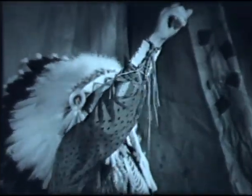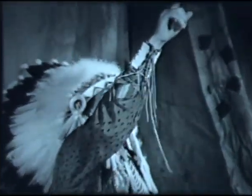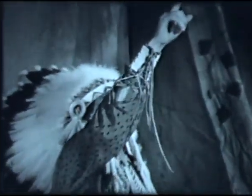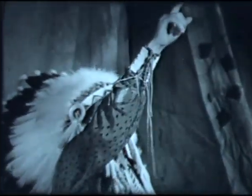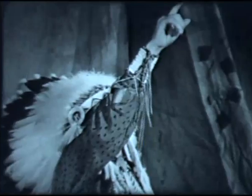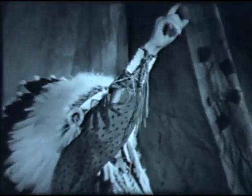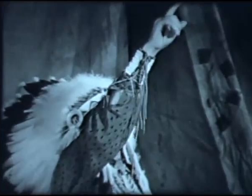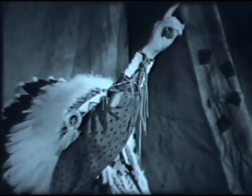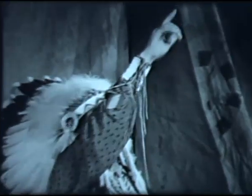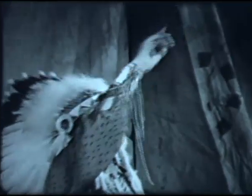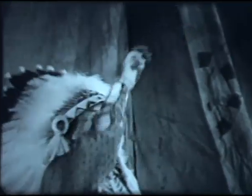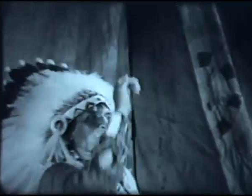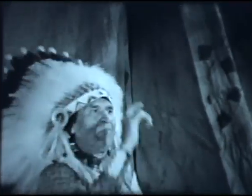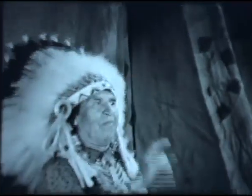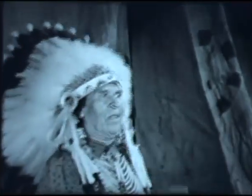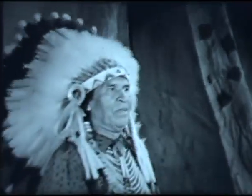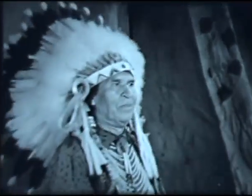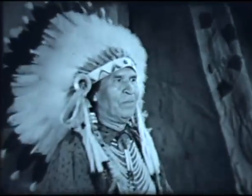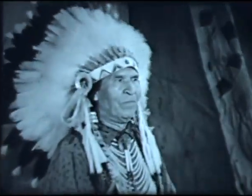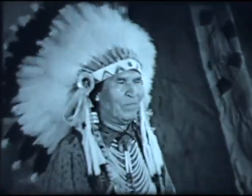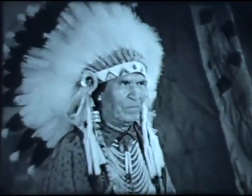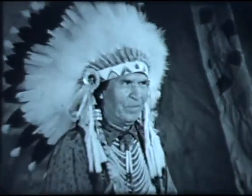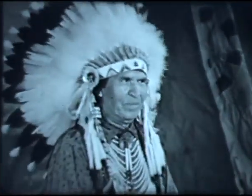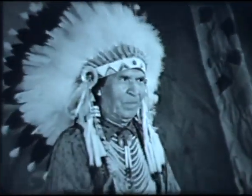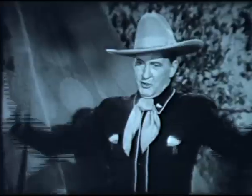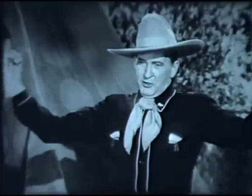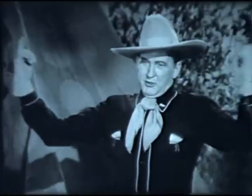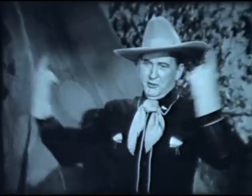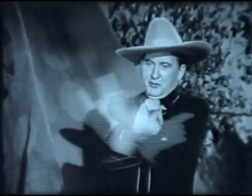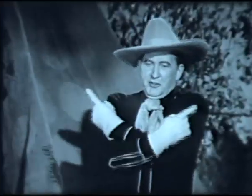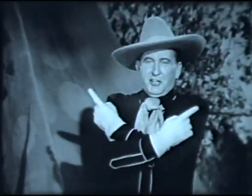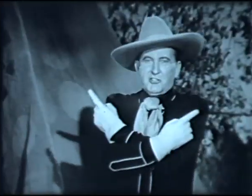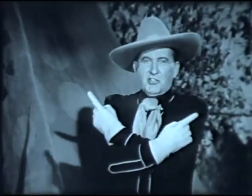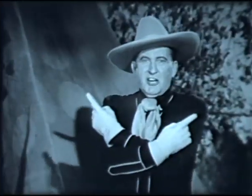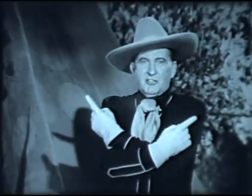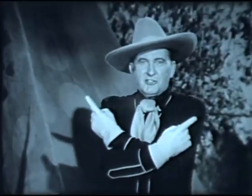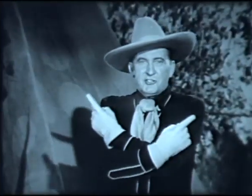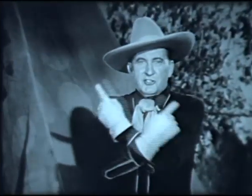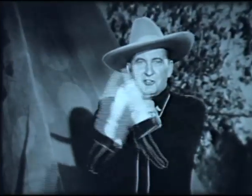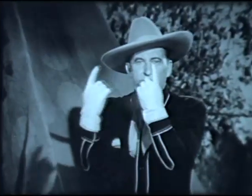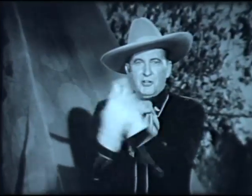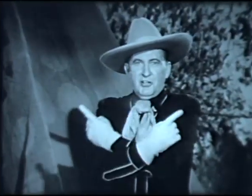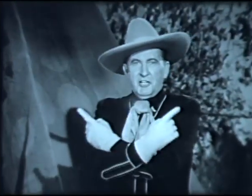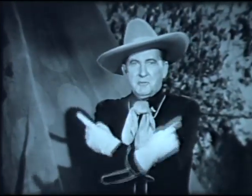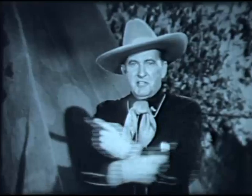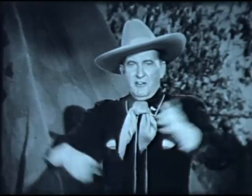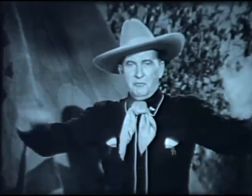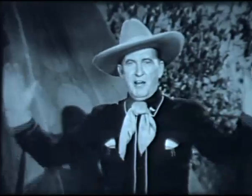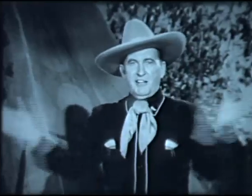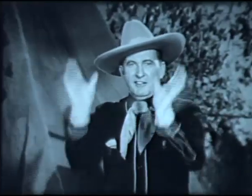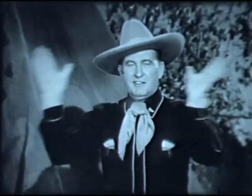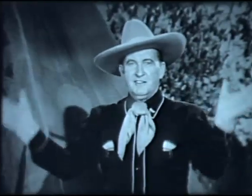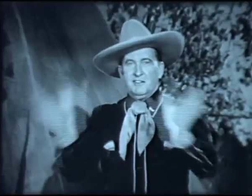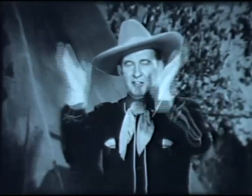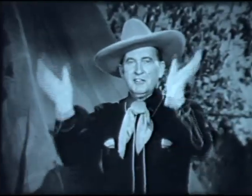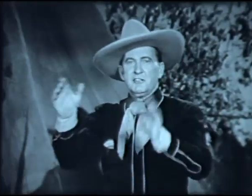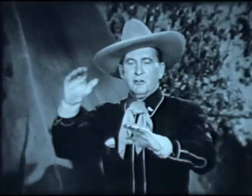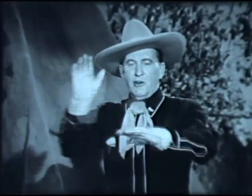And Yell then exchanged turned himself back into the